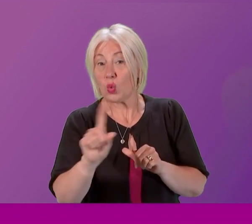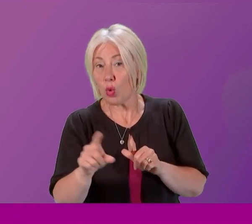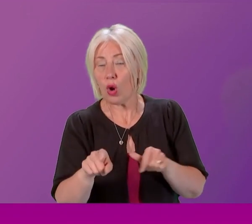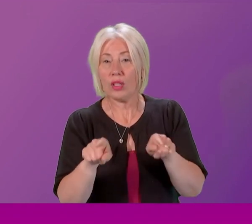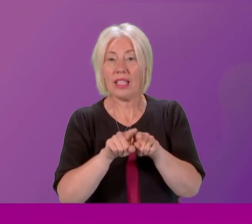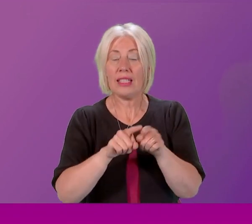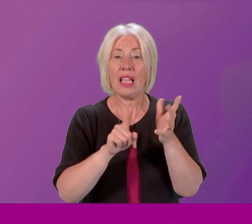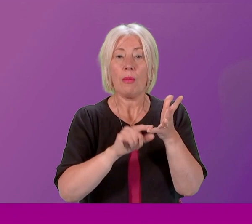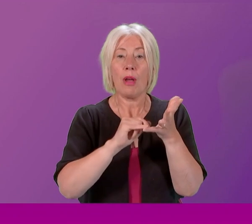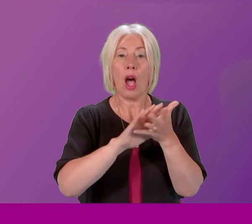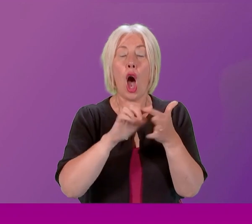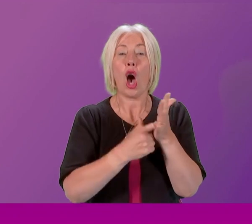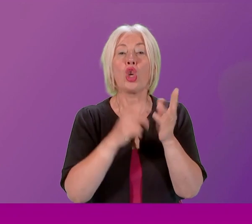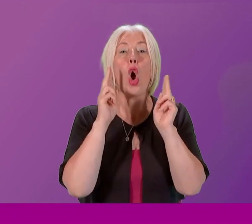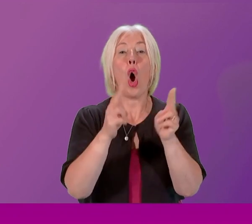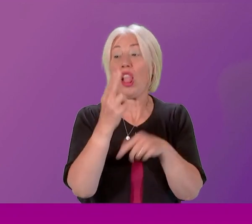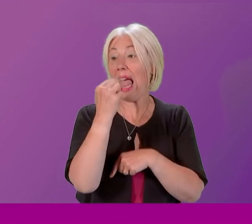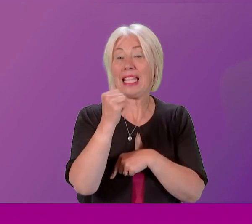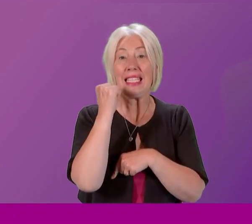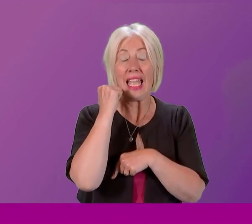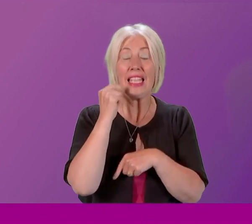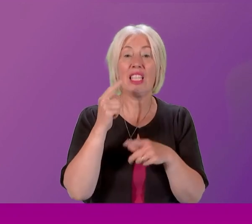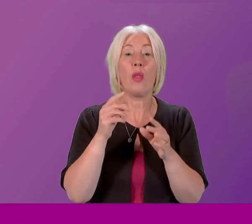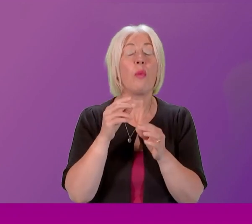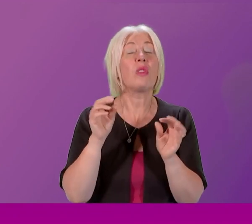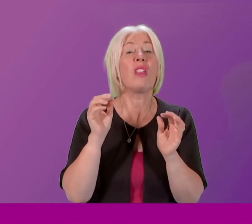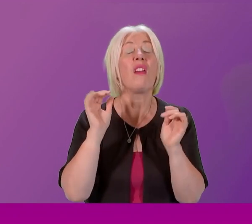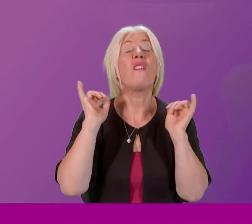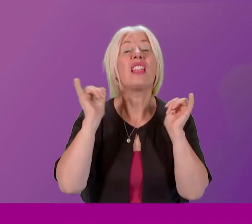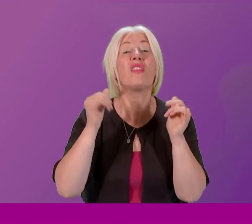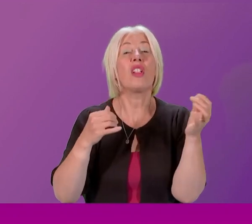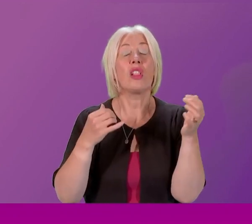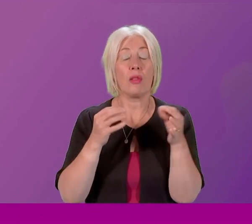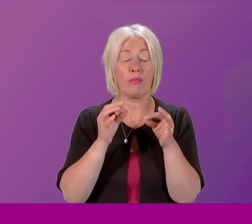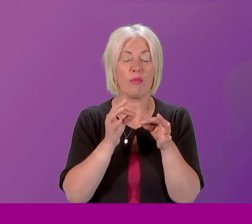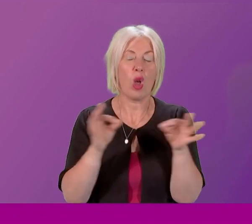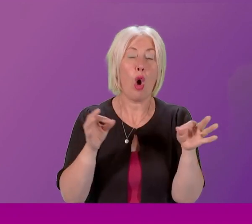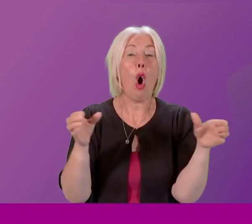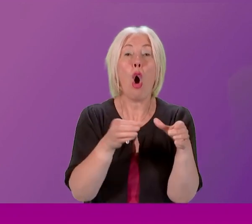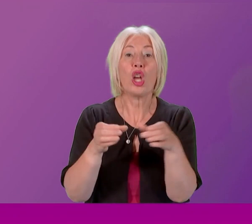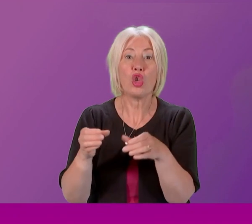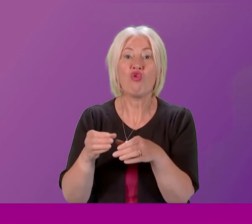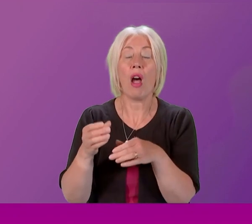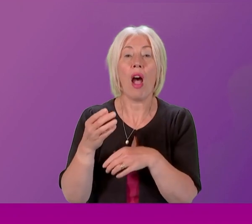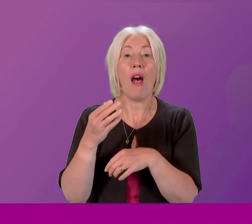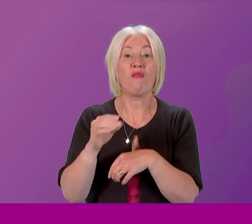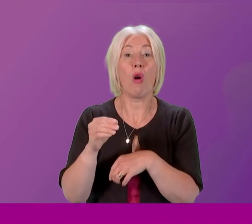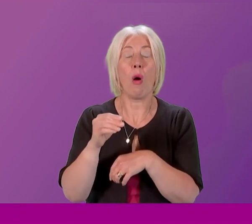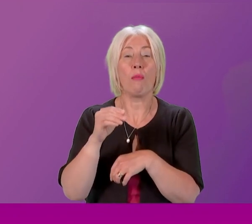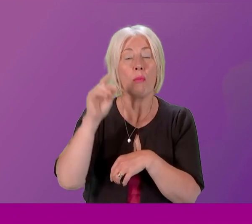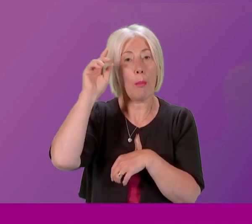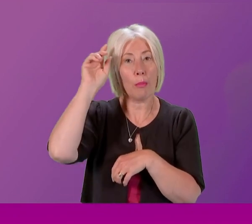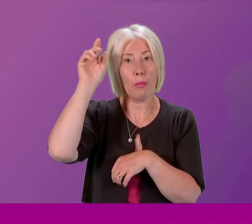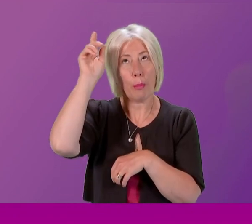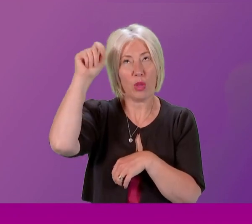saw in the Usher Hall last night with the Budapest Festival Orchestra, and what they showed the future of perhaps